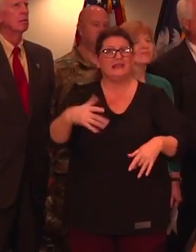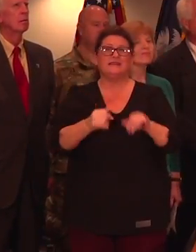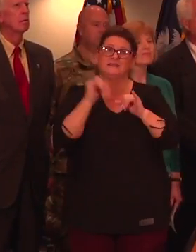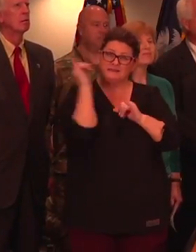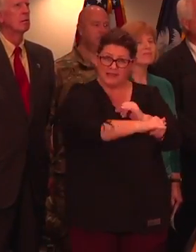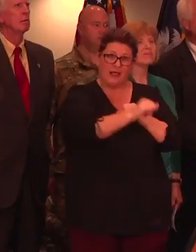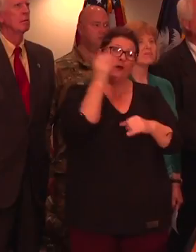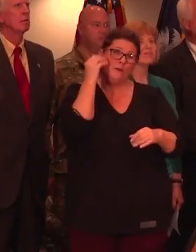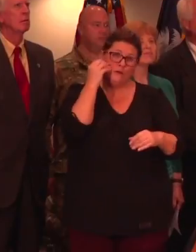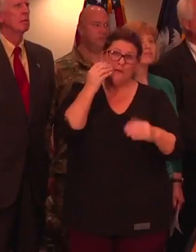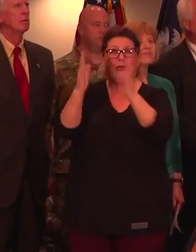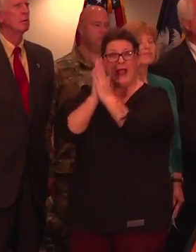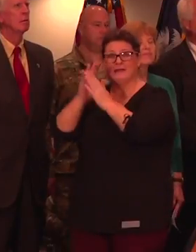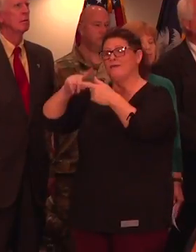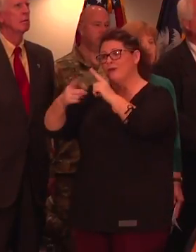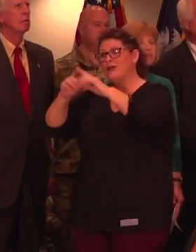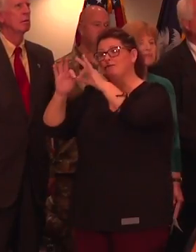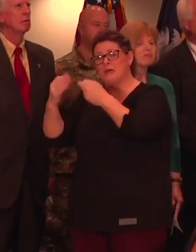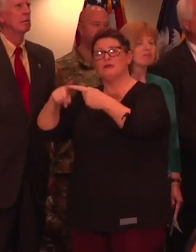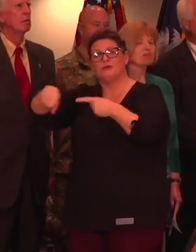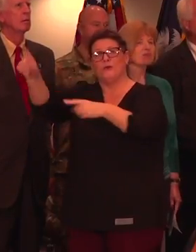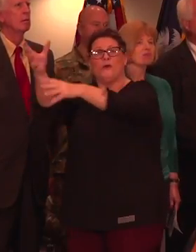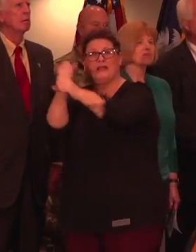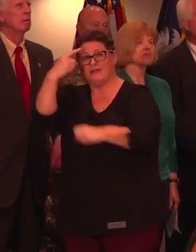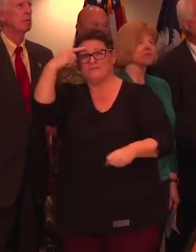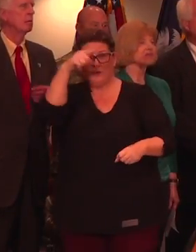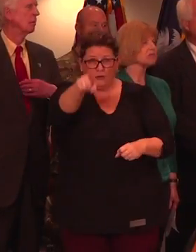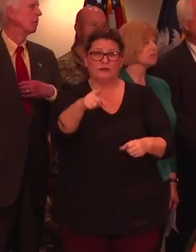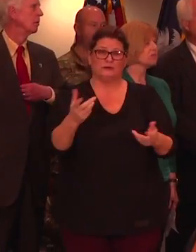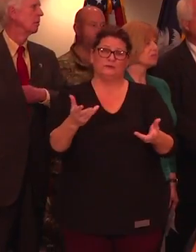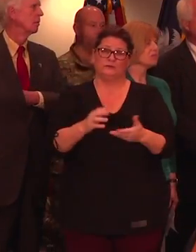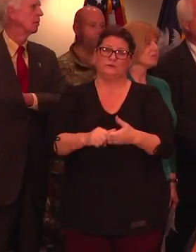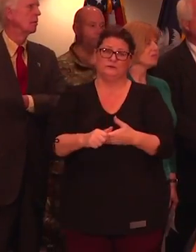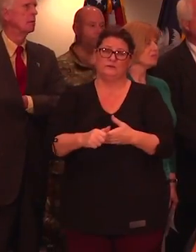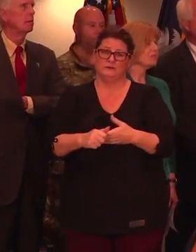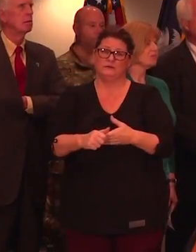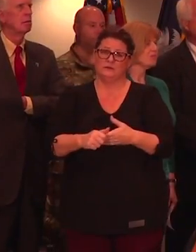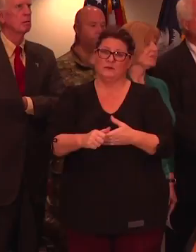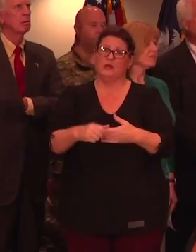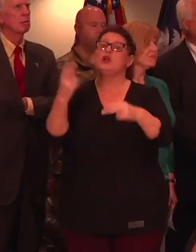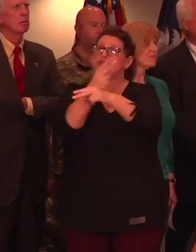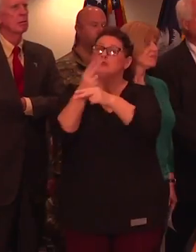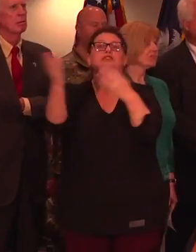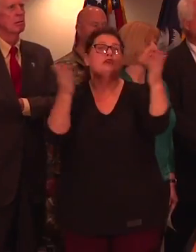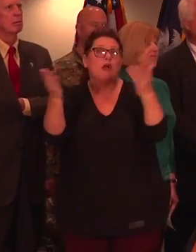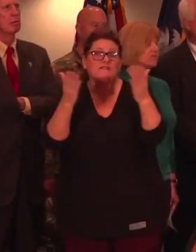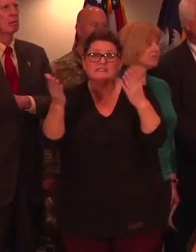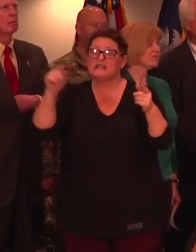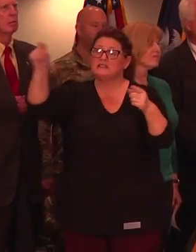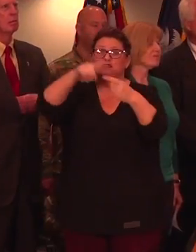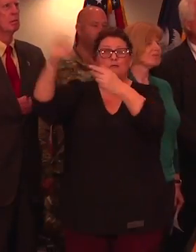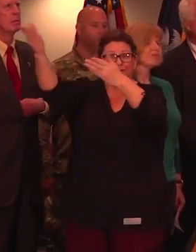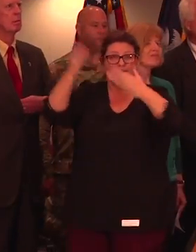for them, use services for the delivery of groceries. So there is no need to panic, and so